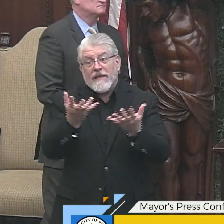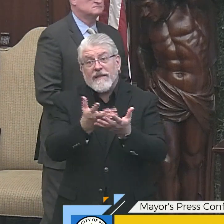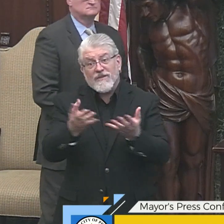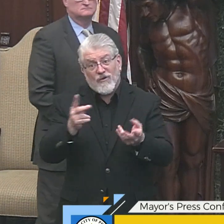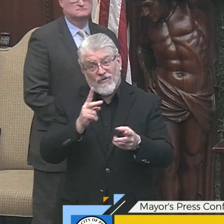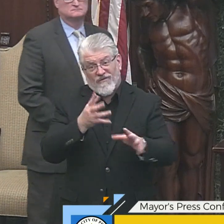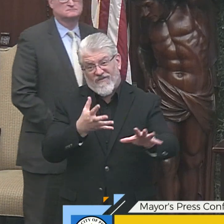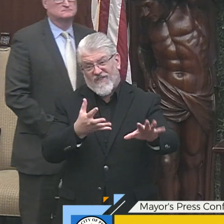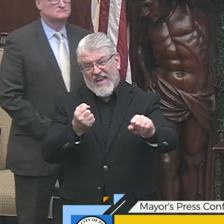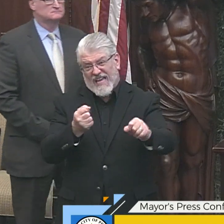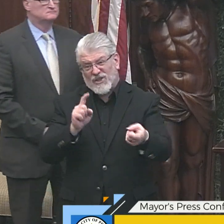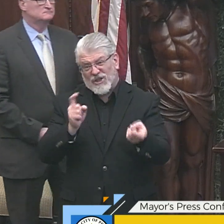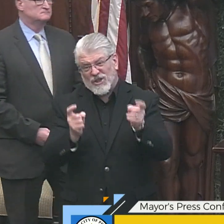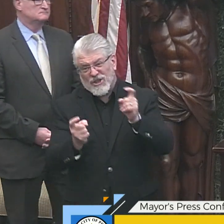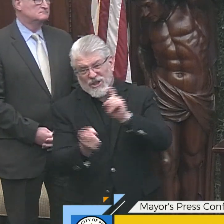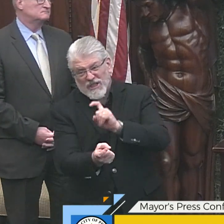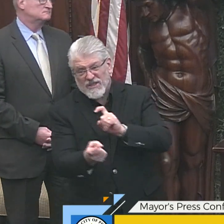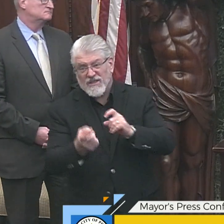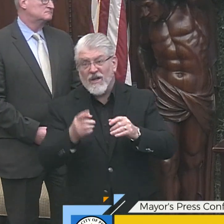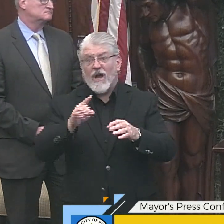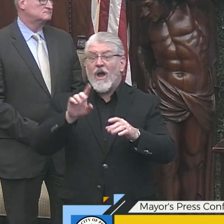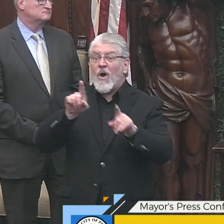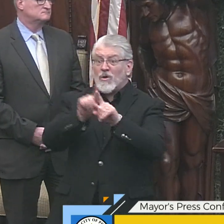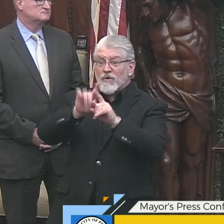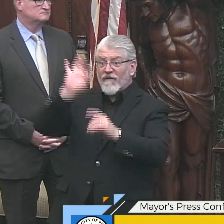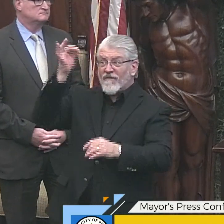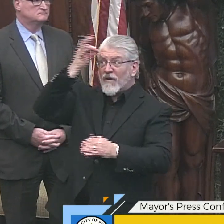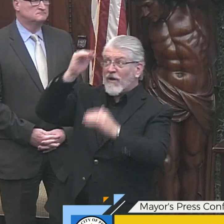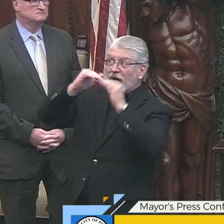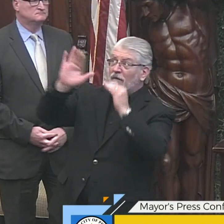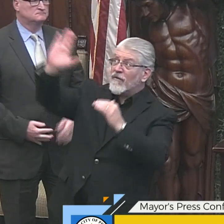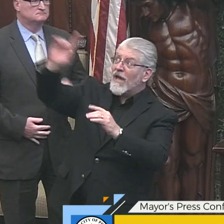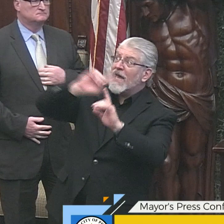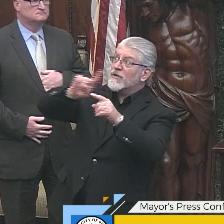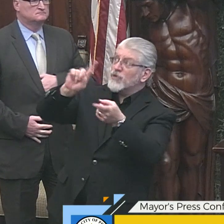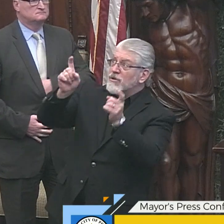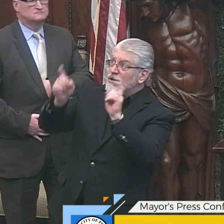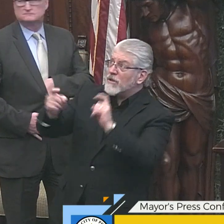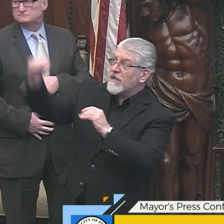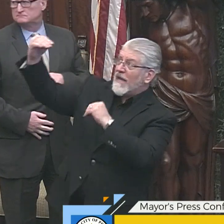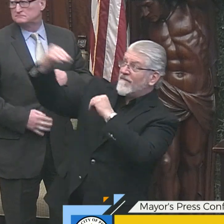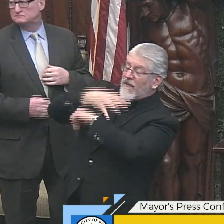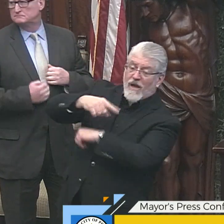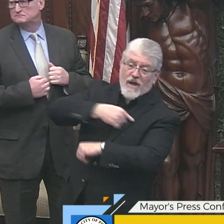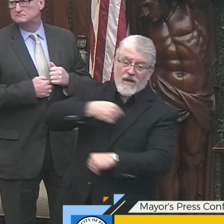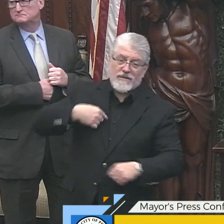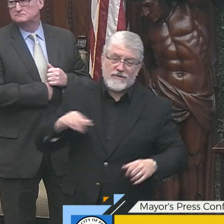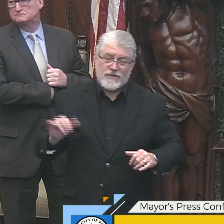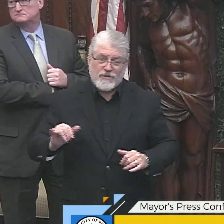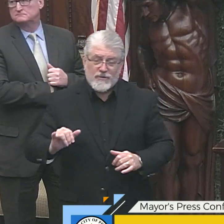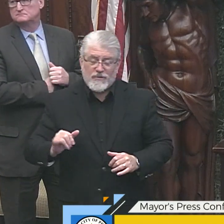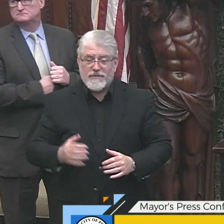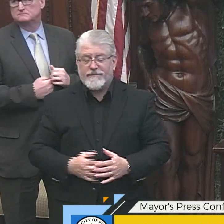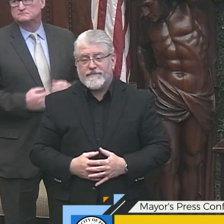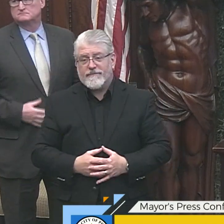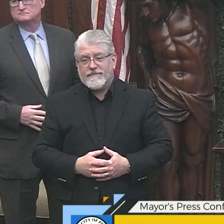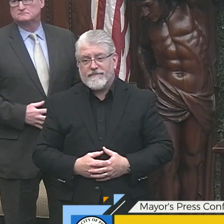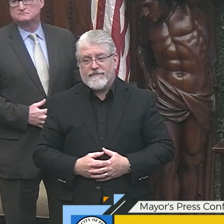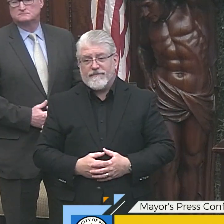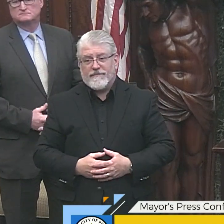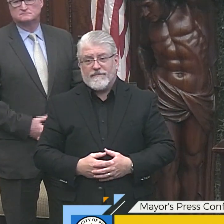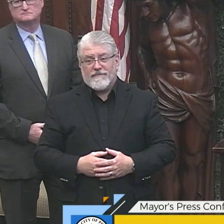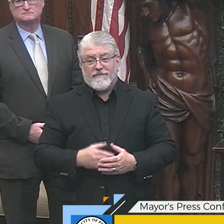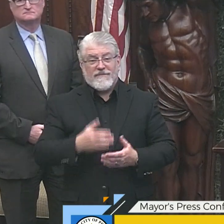able to provide more specific guidance for folks as that guidance becomes clear. There are also some industries that